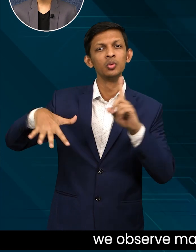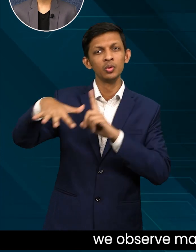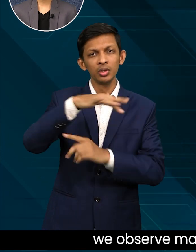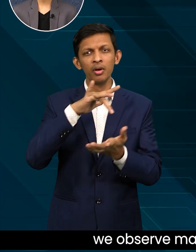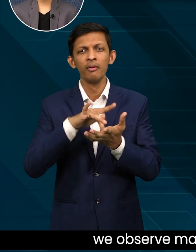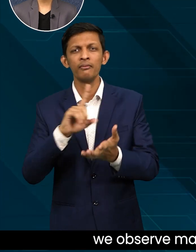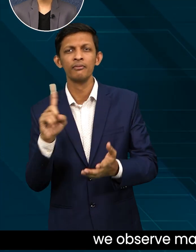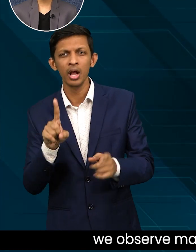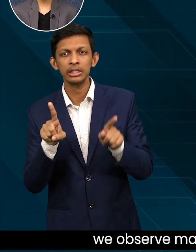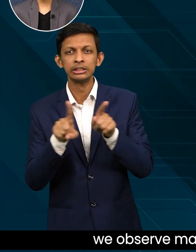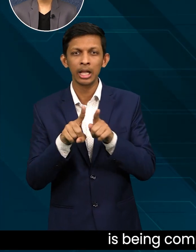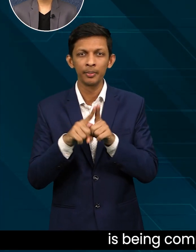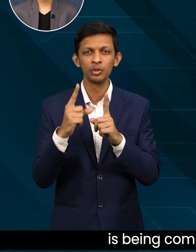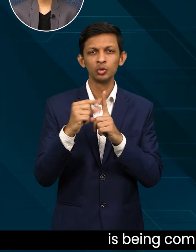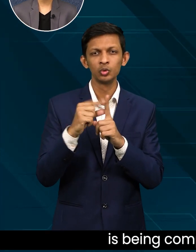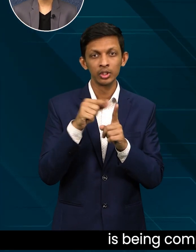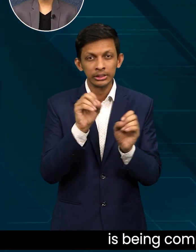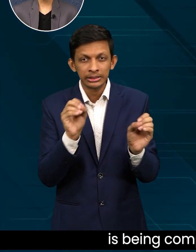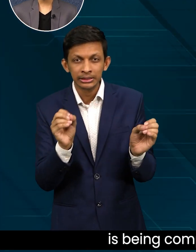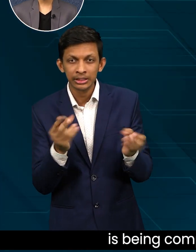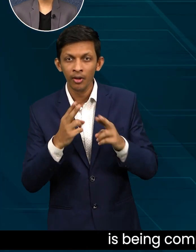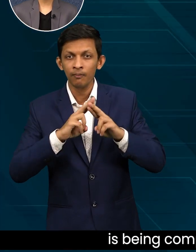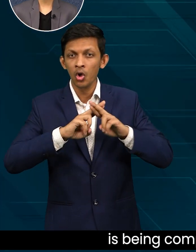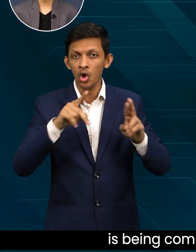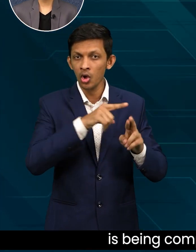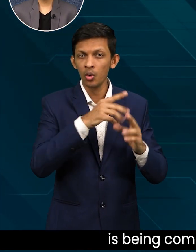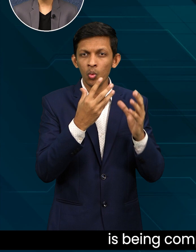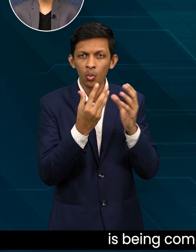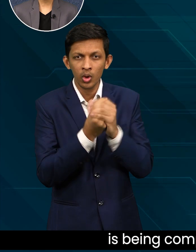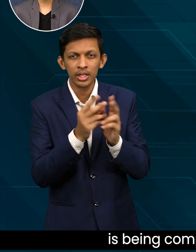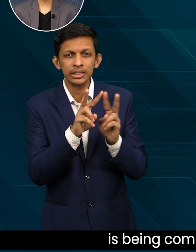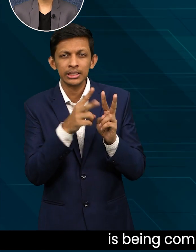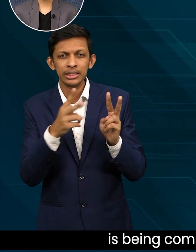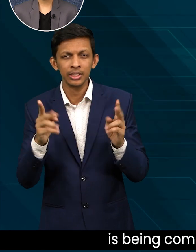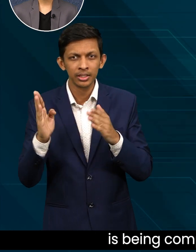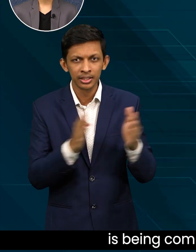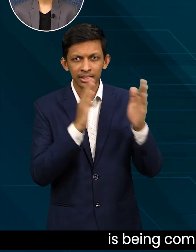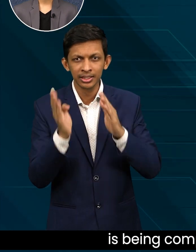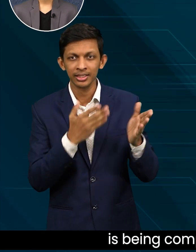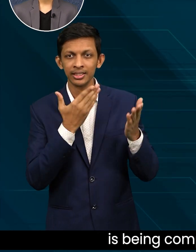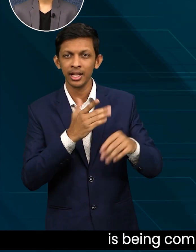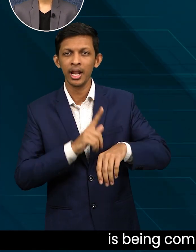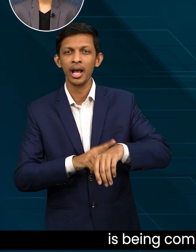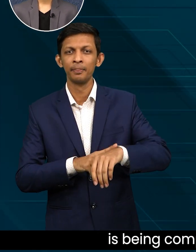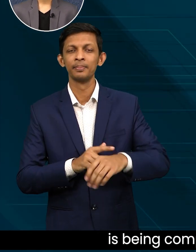situations where the same activity is being completed within different time periods.